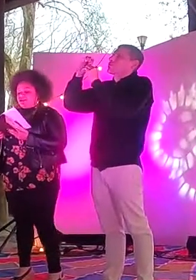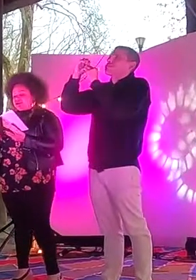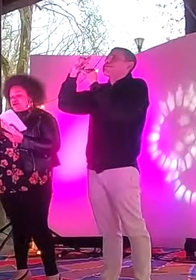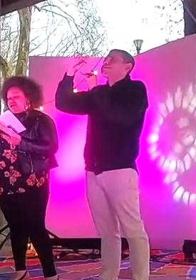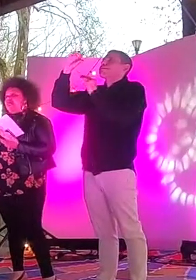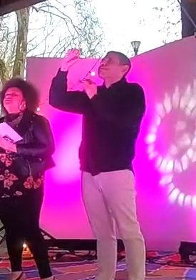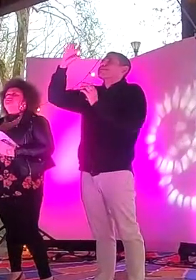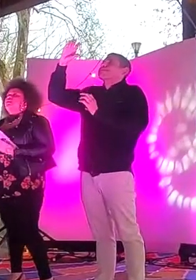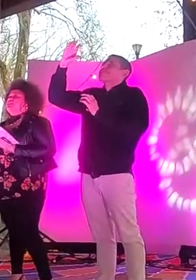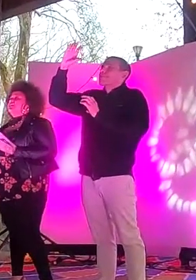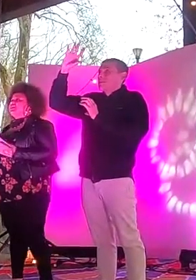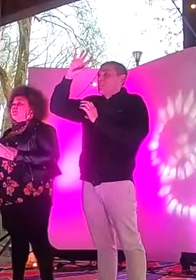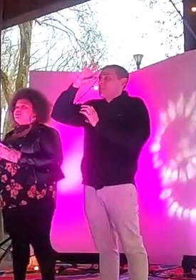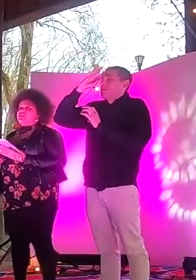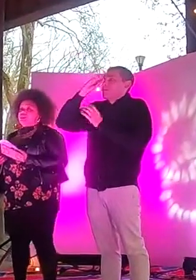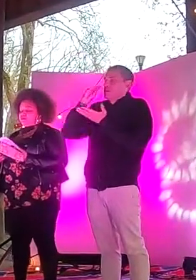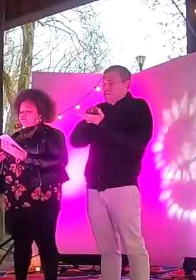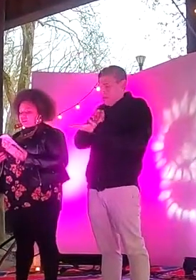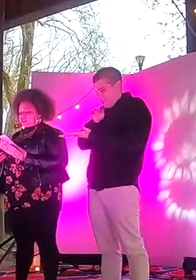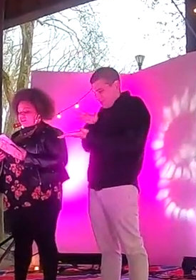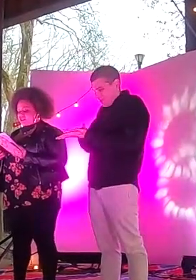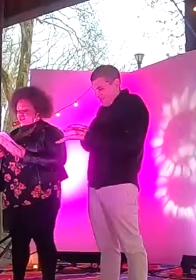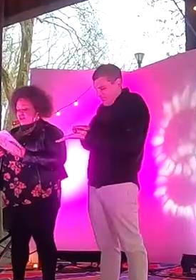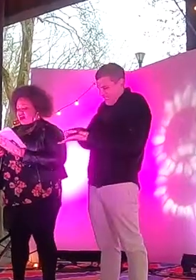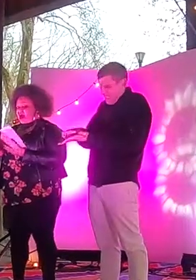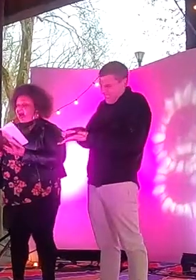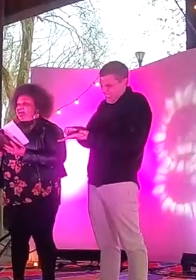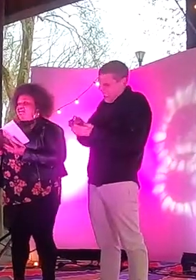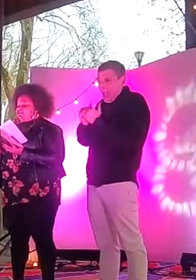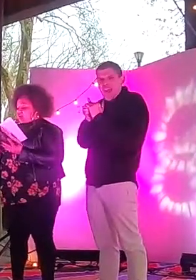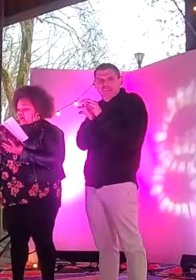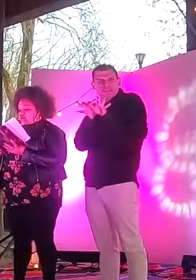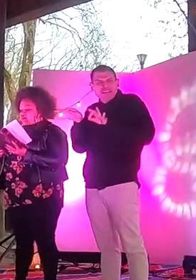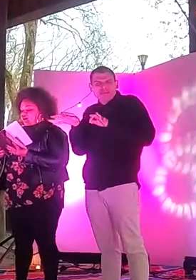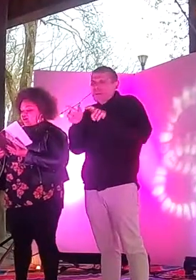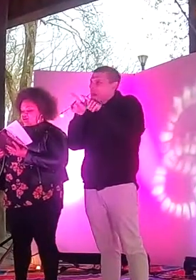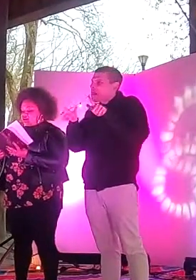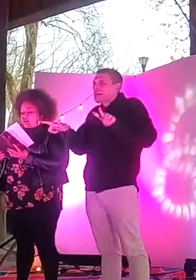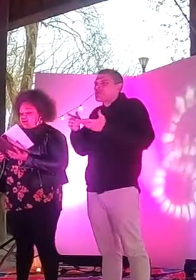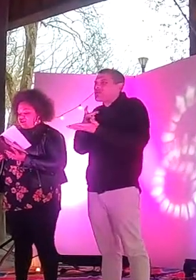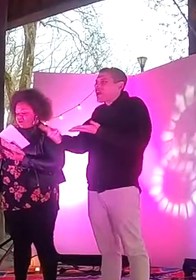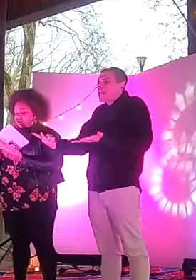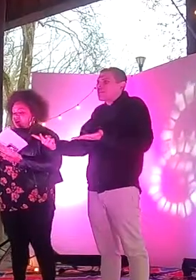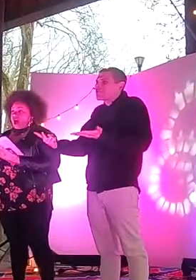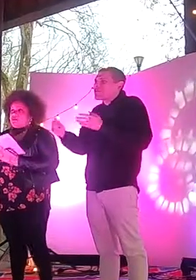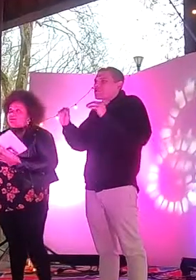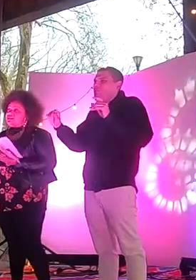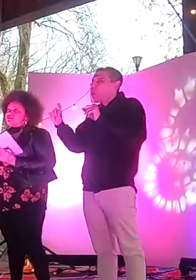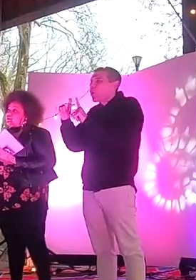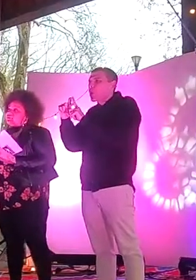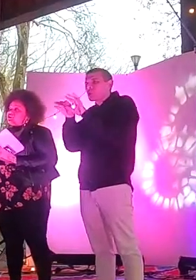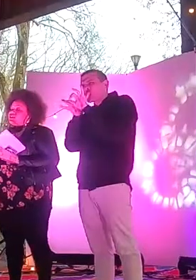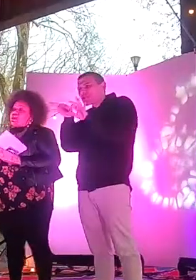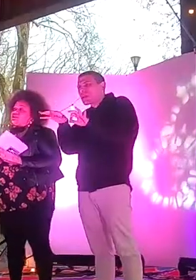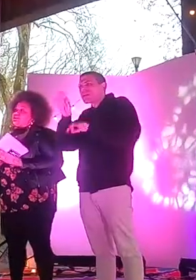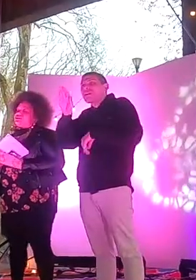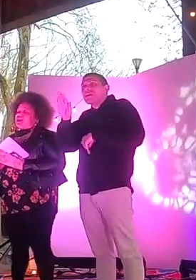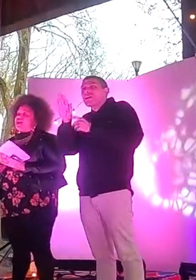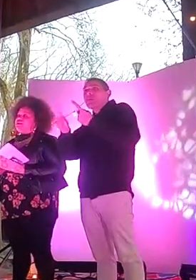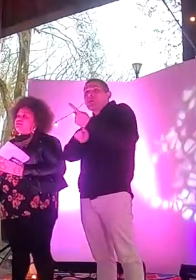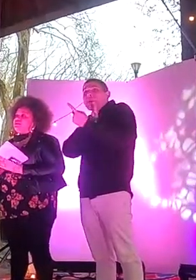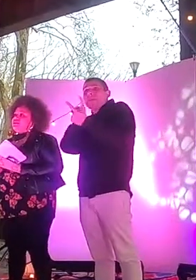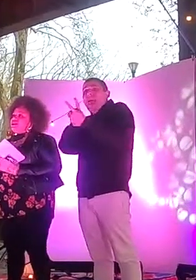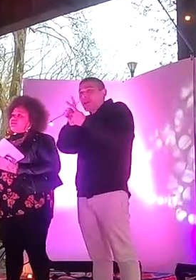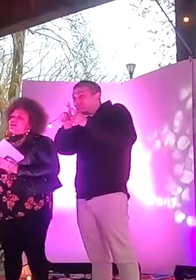I put pen to paper and felt my language fail me. I couldn't find the words to tell you I met you during the creation